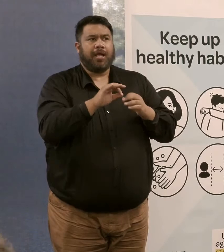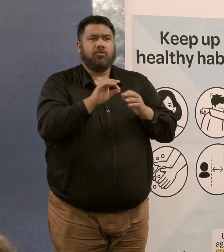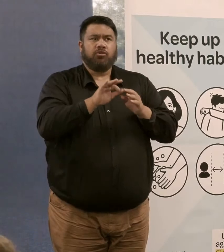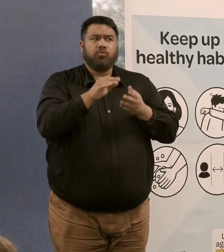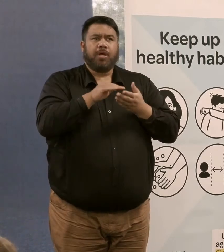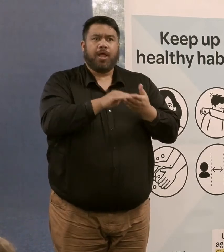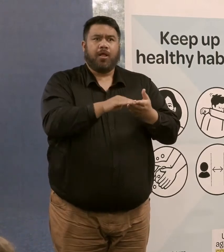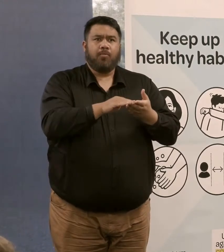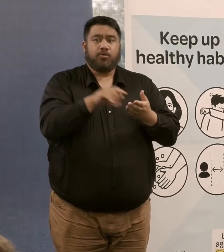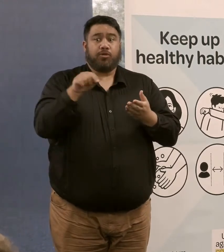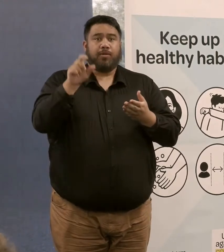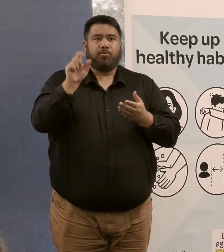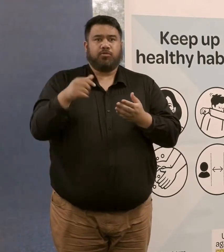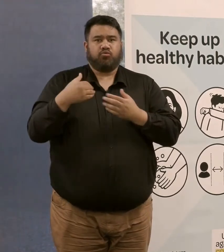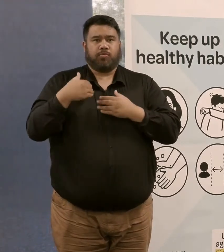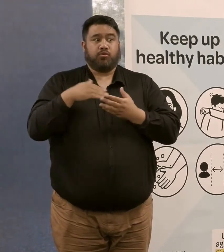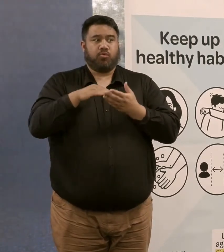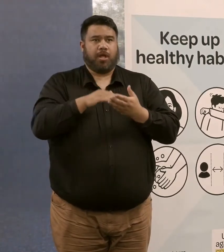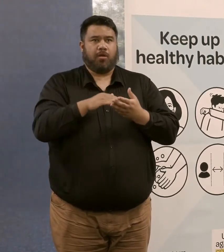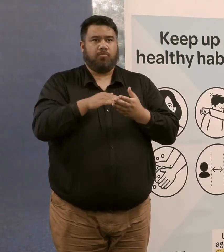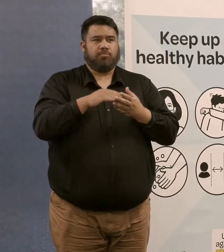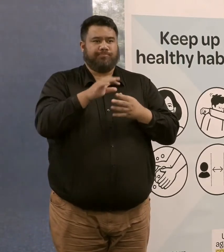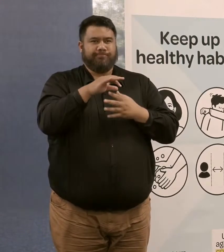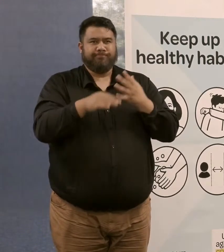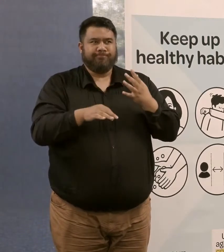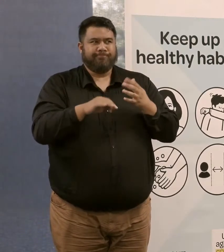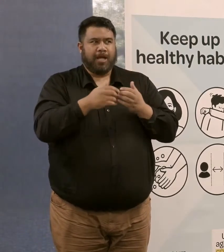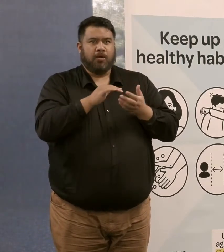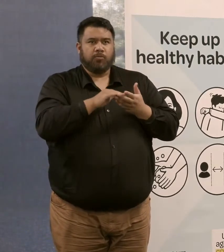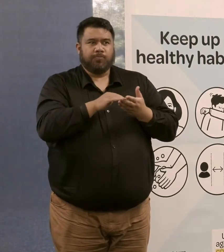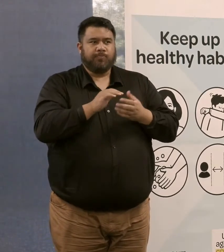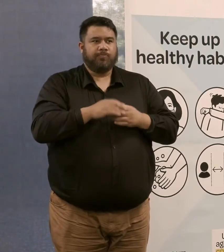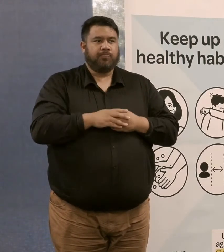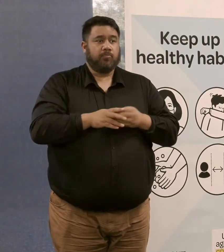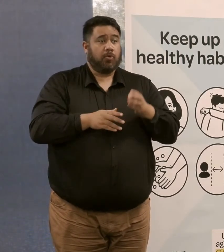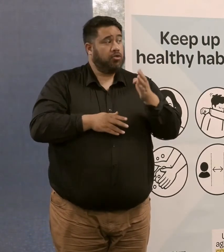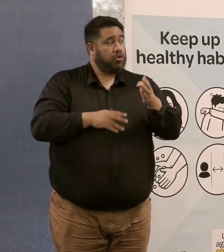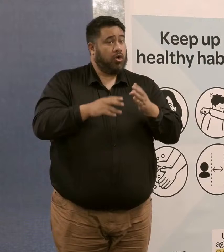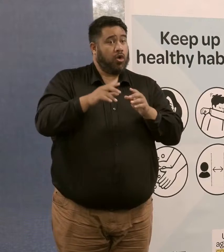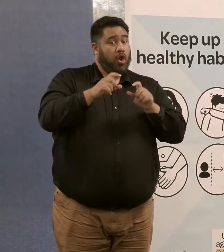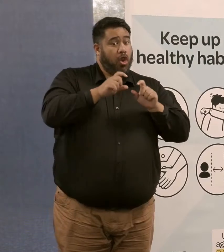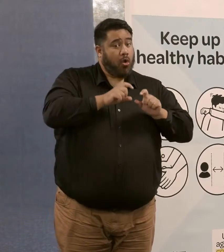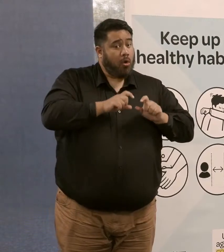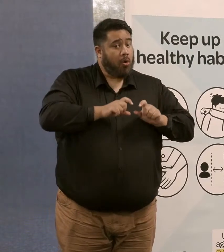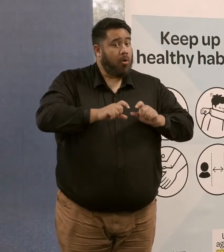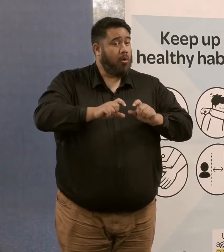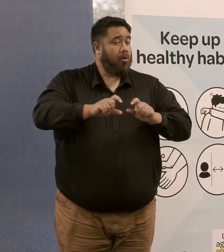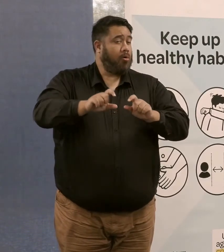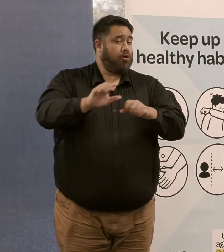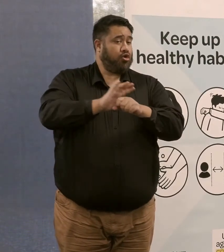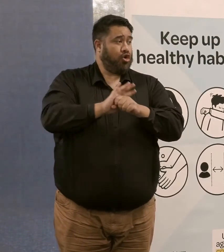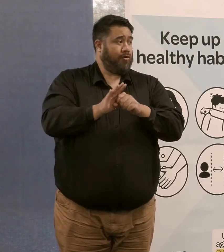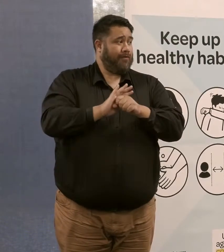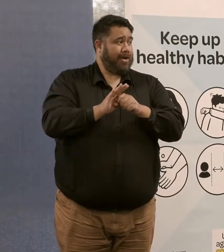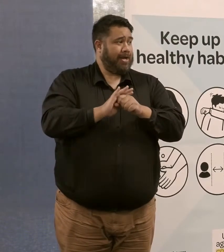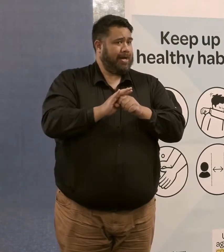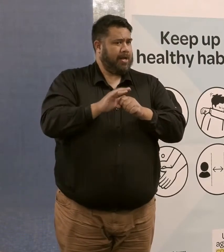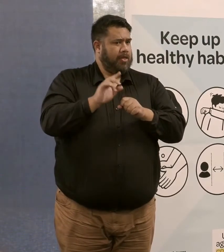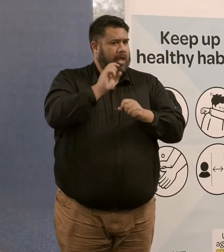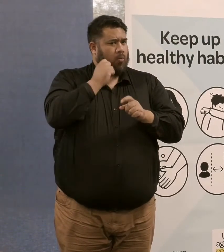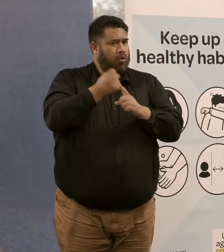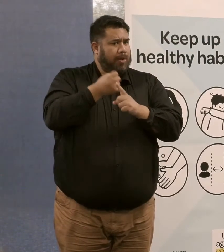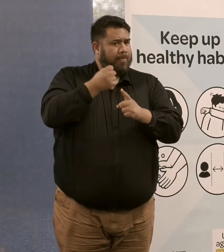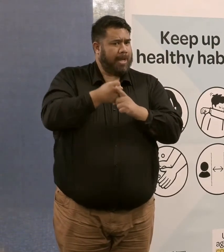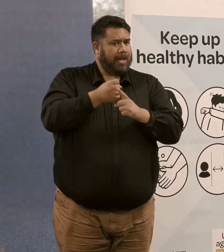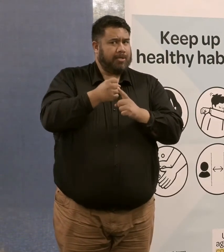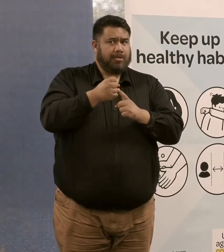It's not about specific treatments per se. So how expensive do you think long COVID will be to our society? It sounds like